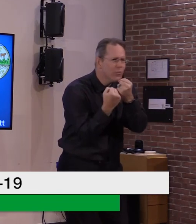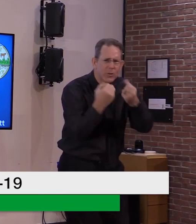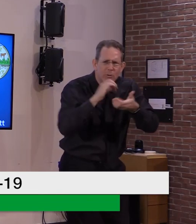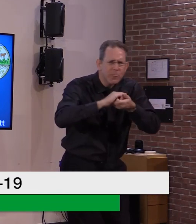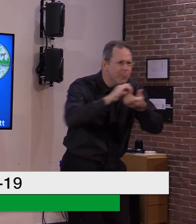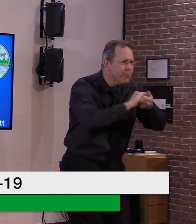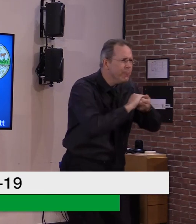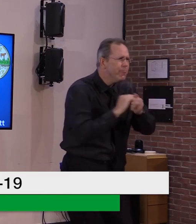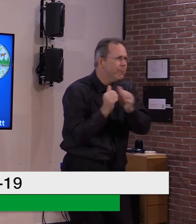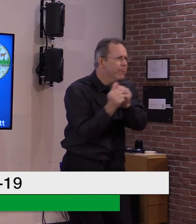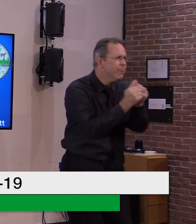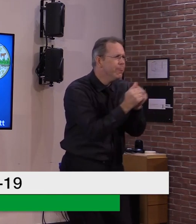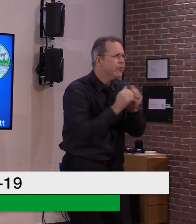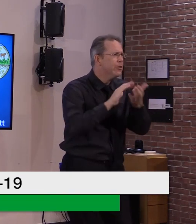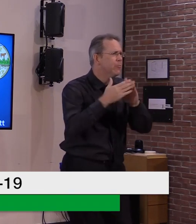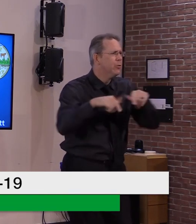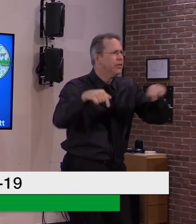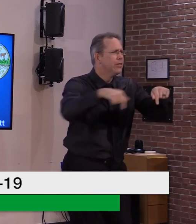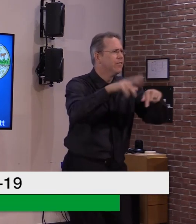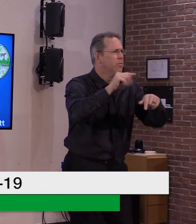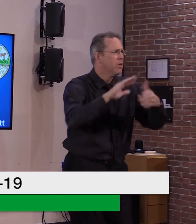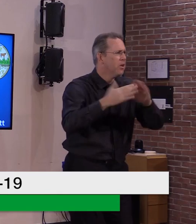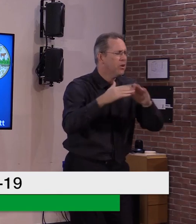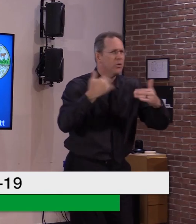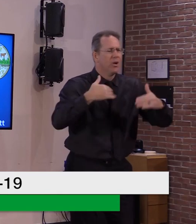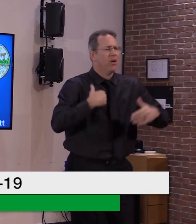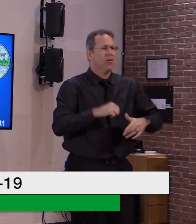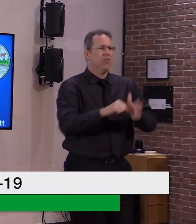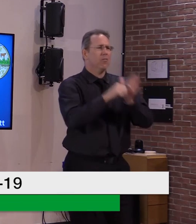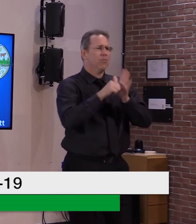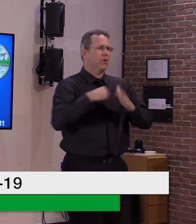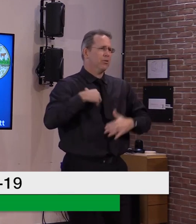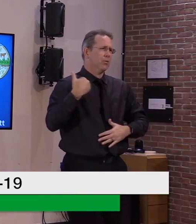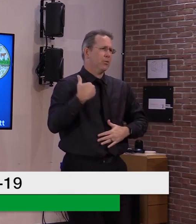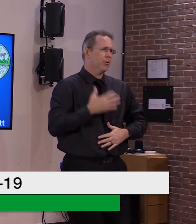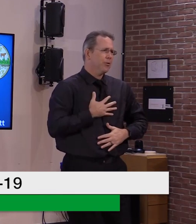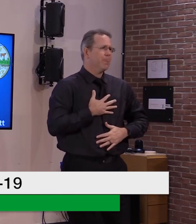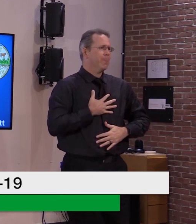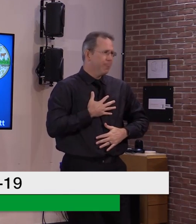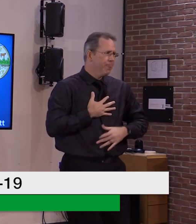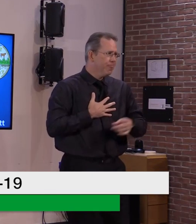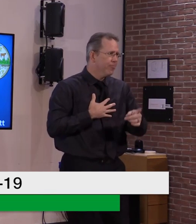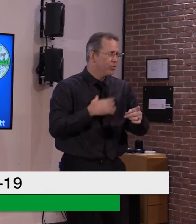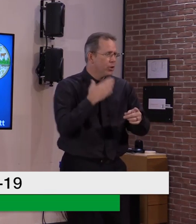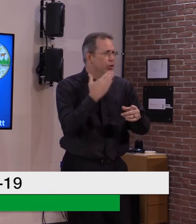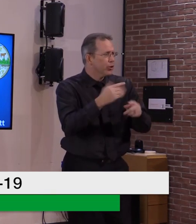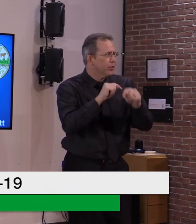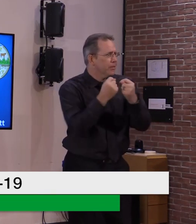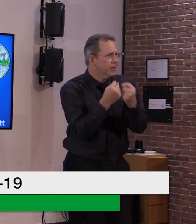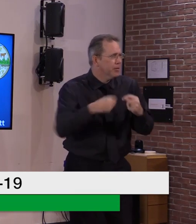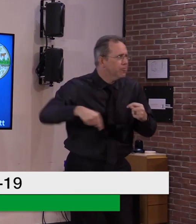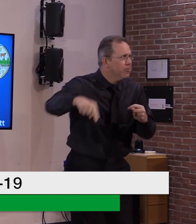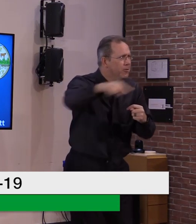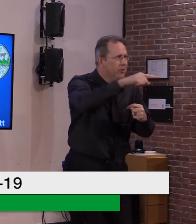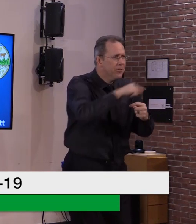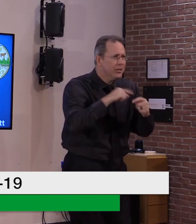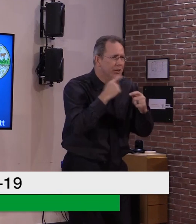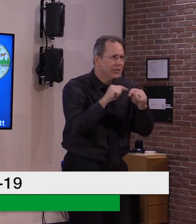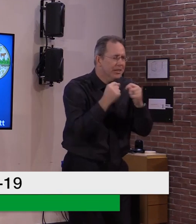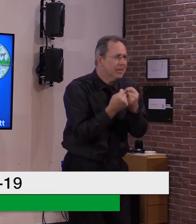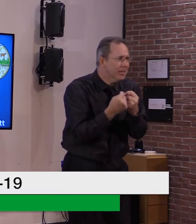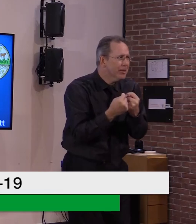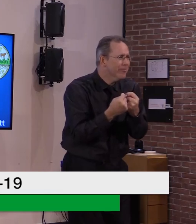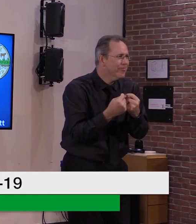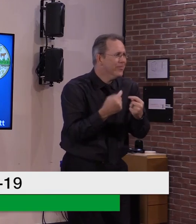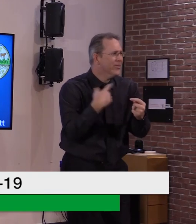government and is so impressed and and the sacrifices they've made and the sacrifices many are going to make on thanksgiving day